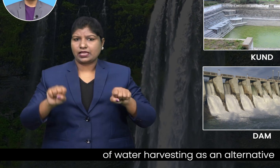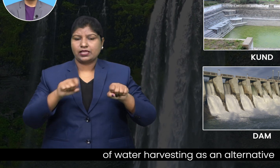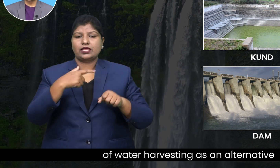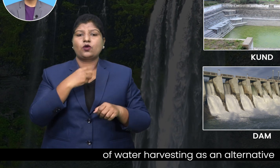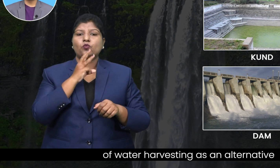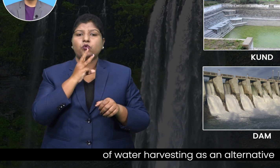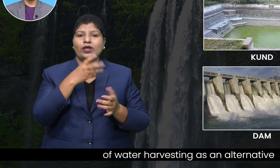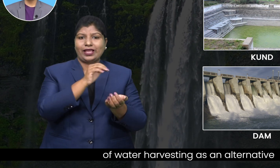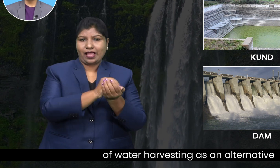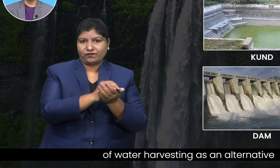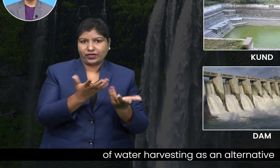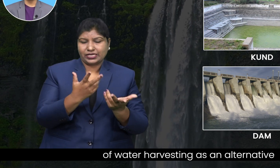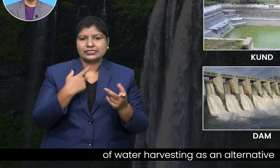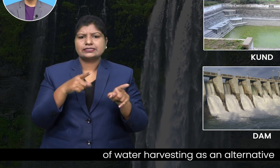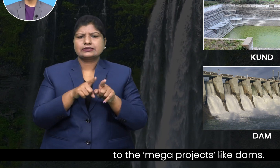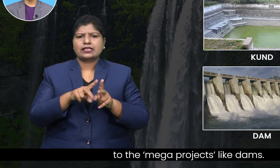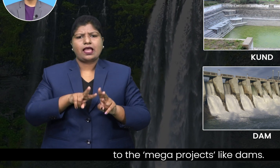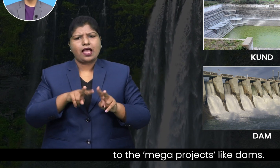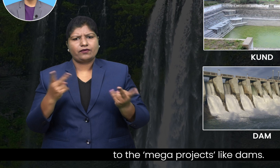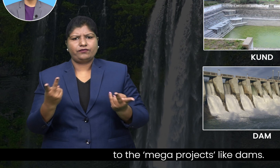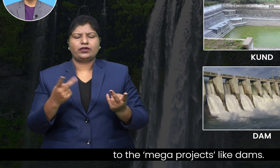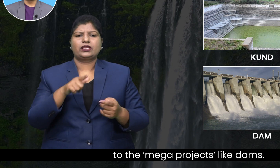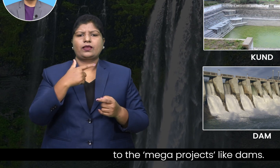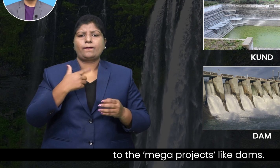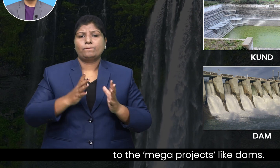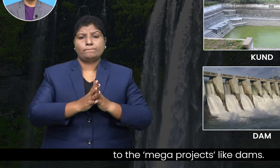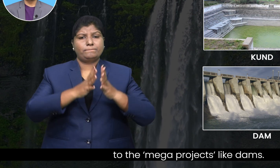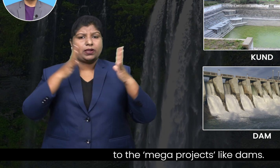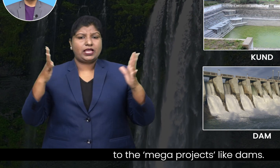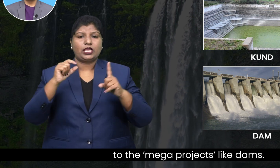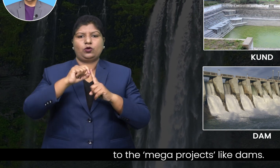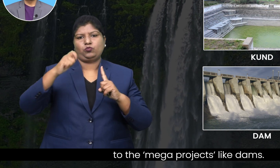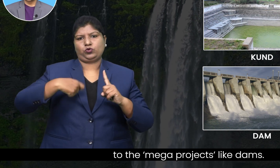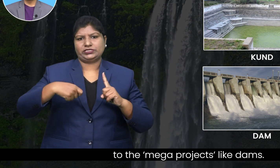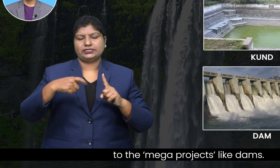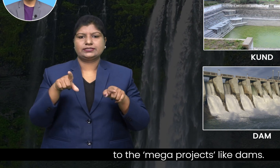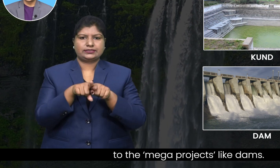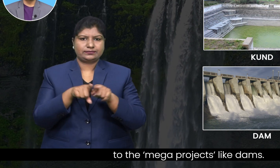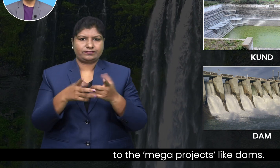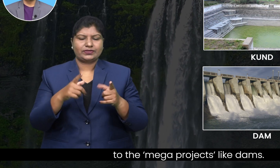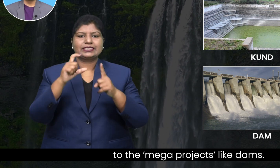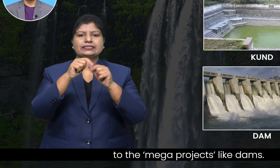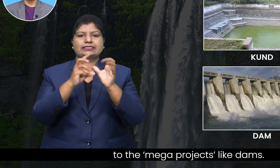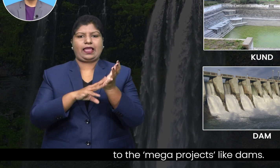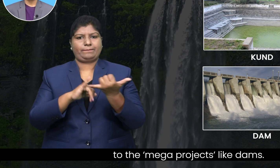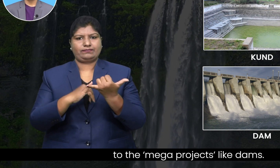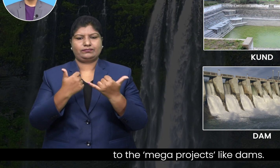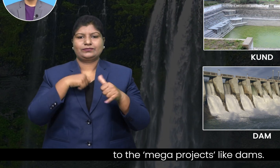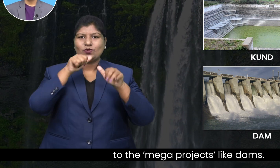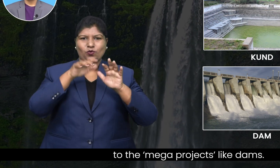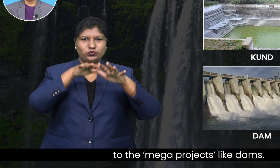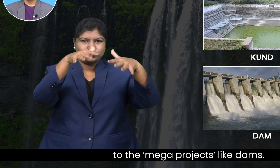harvesting as an alternative to the mega projects like dams.